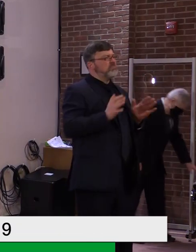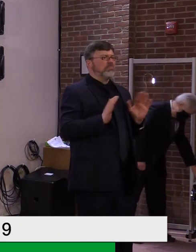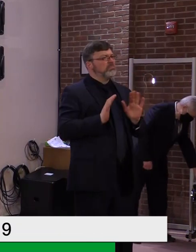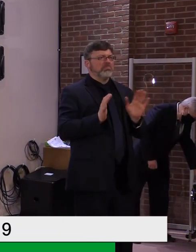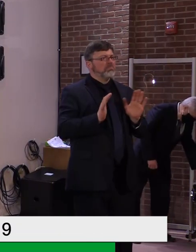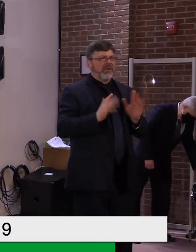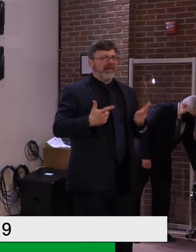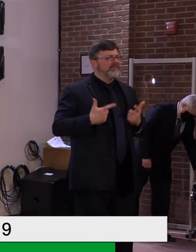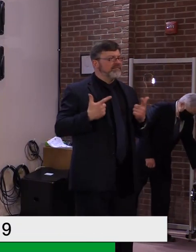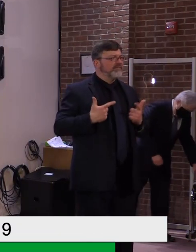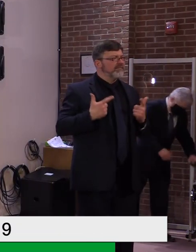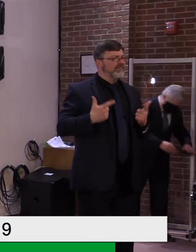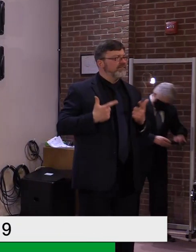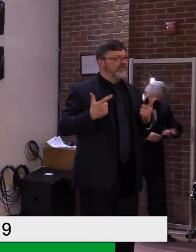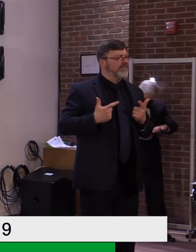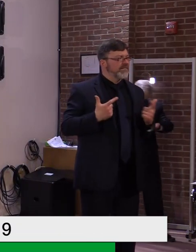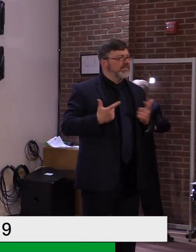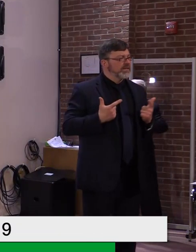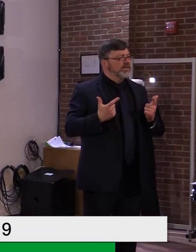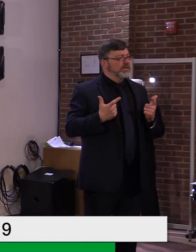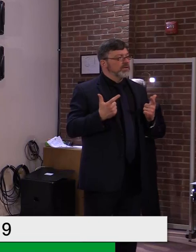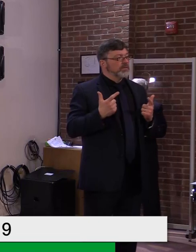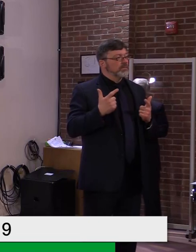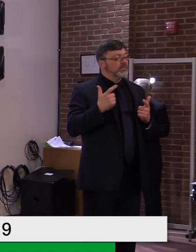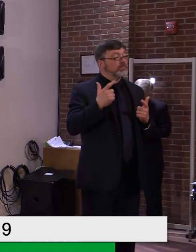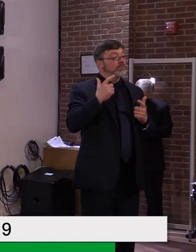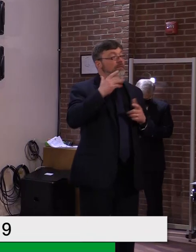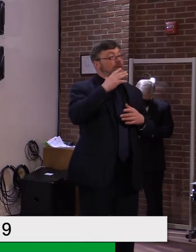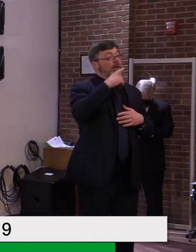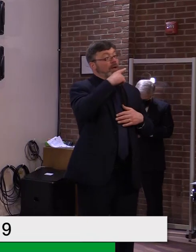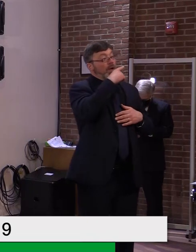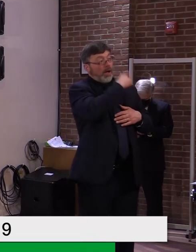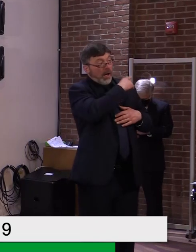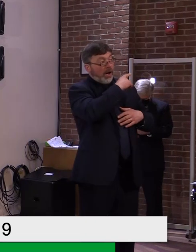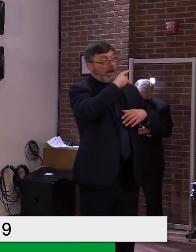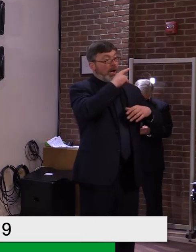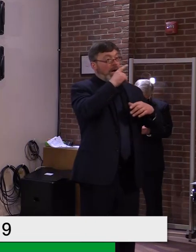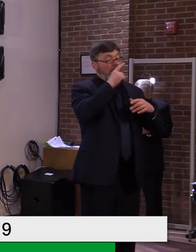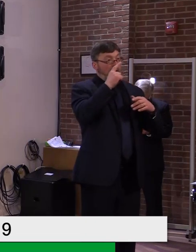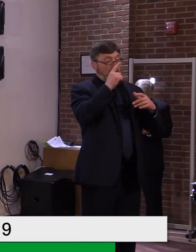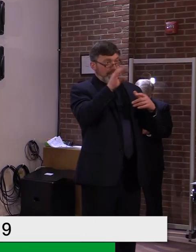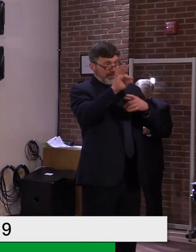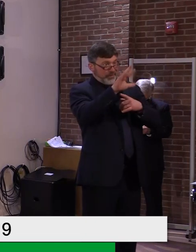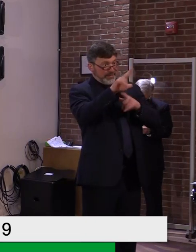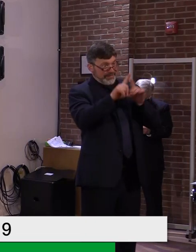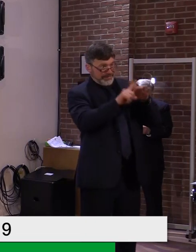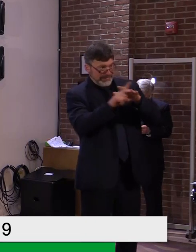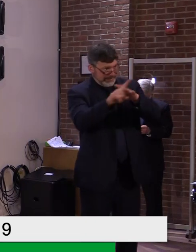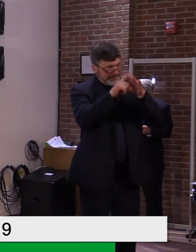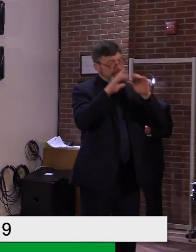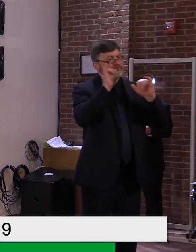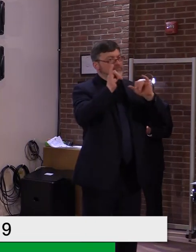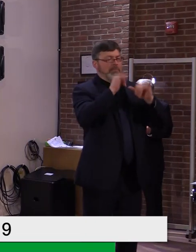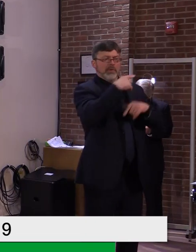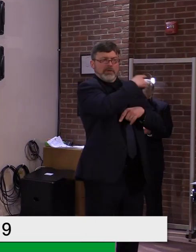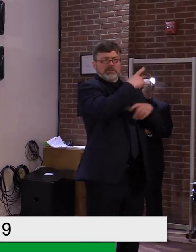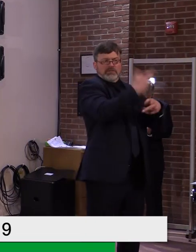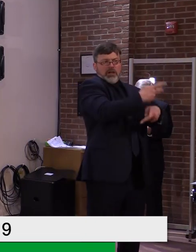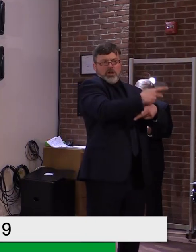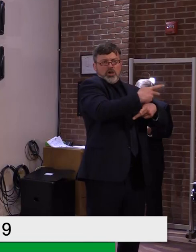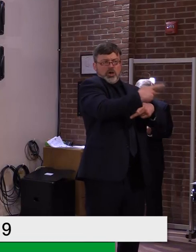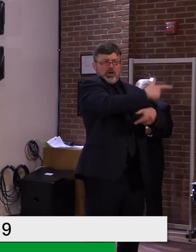mitigating strategies that could be used in between. Their goal is to not get to those